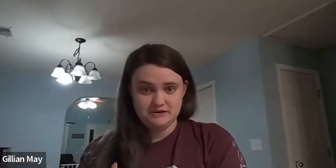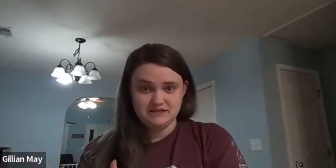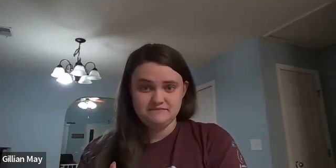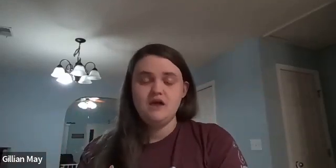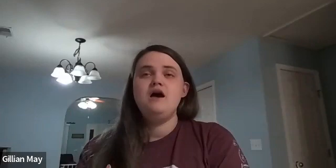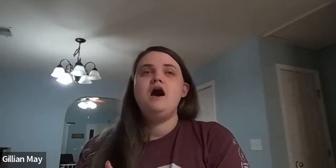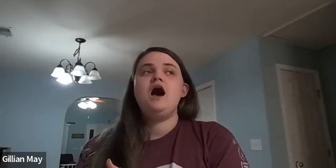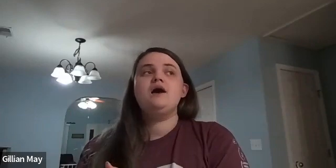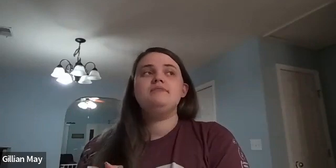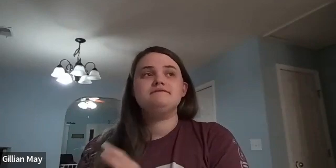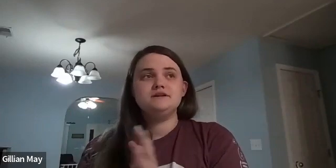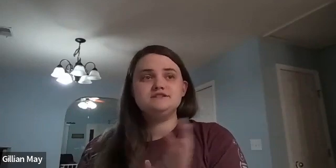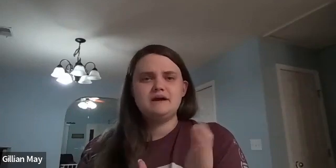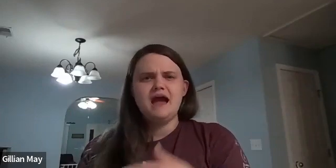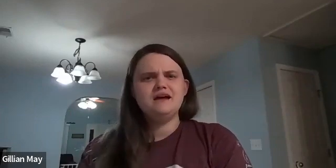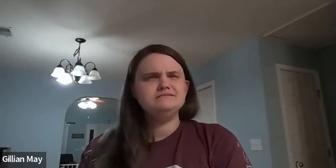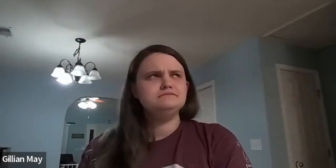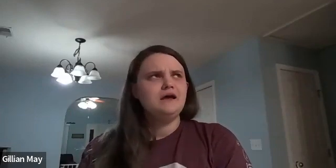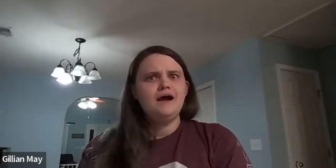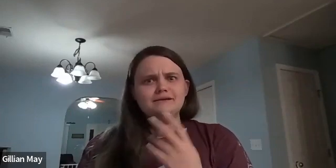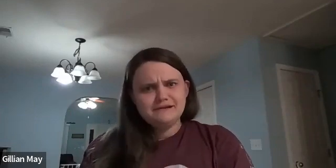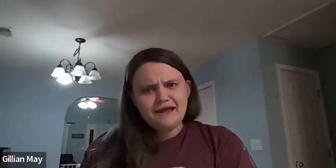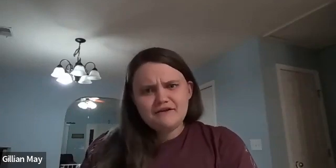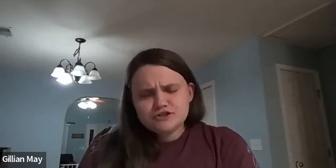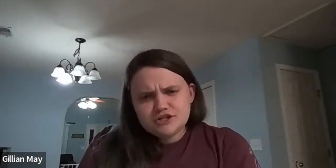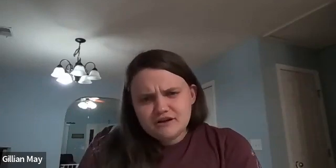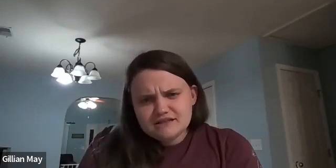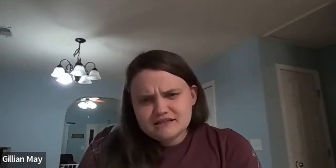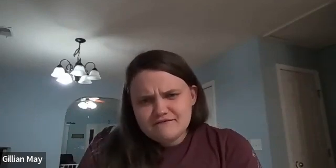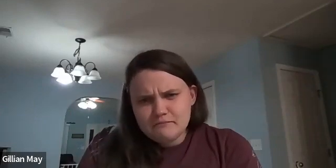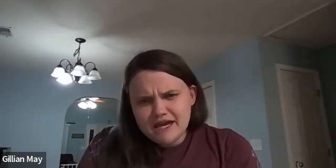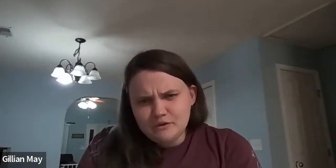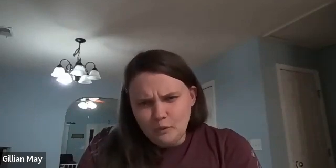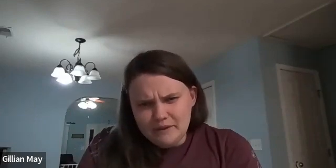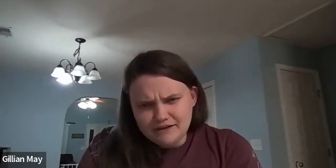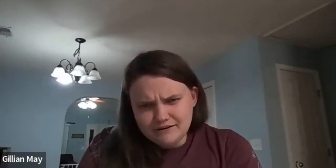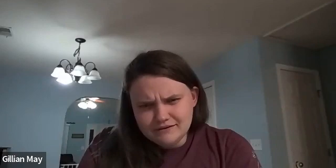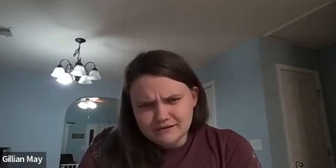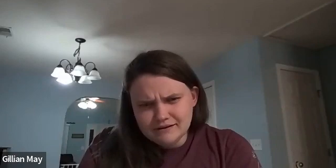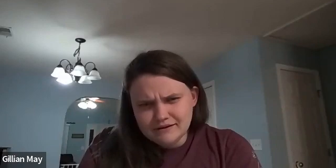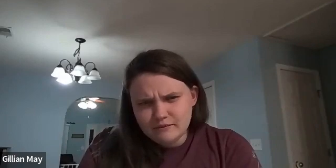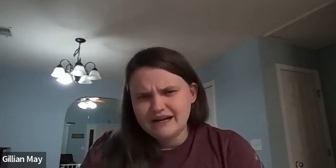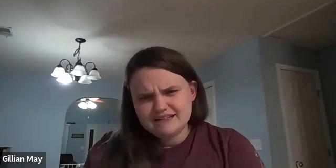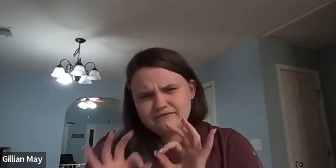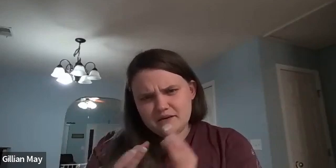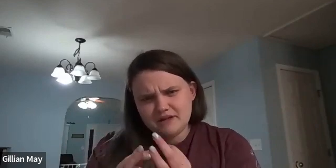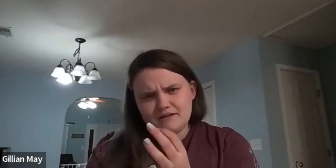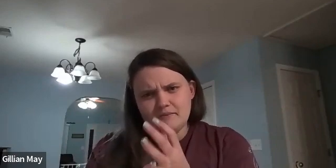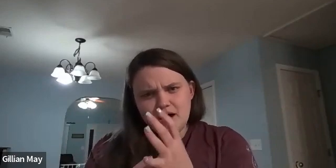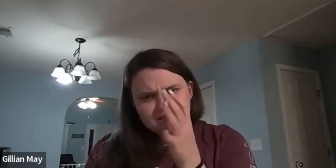person, the first way, did I ever show you guys the sign for man and woman when I did family, like mom and